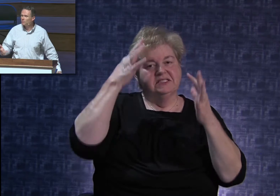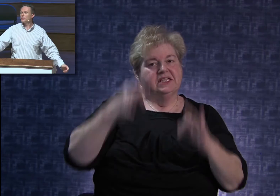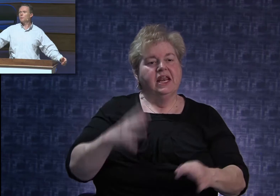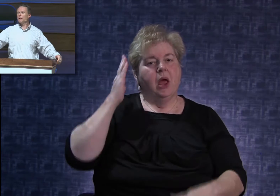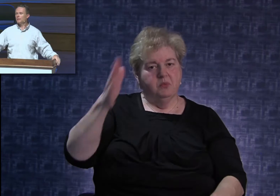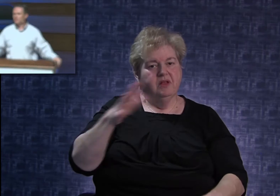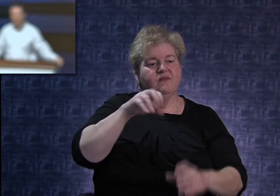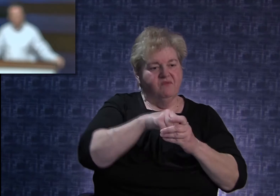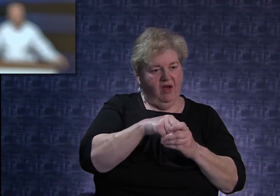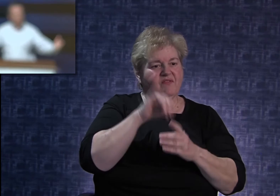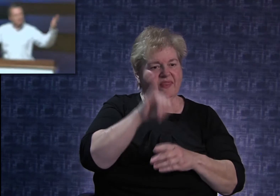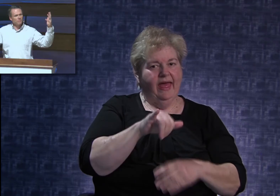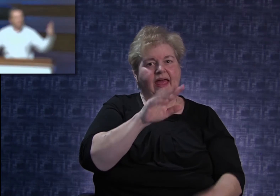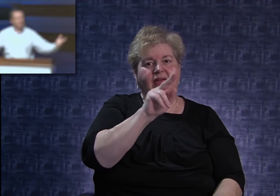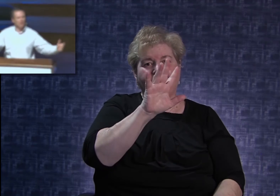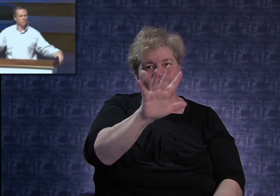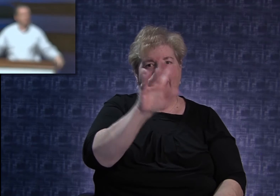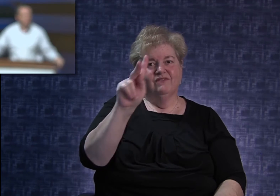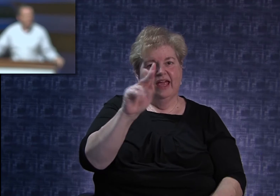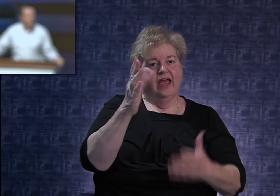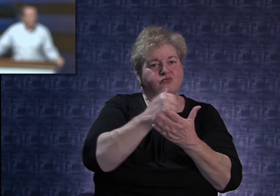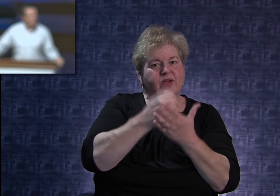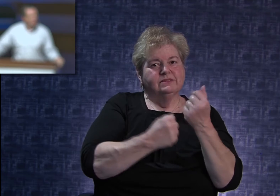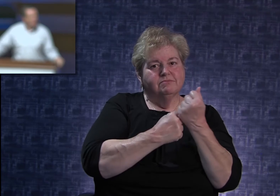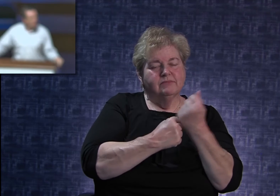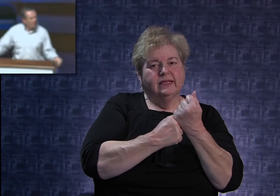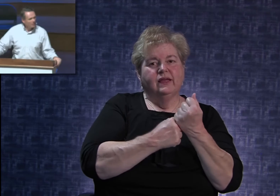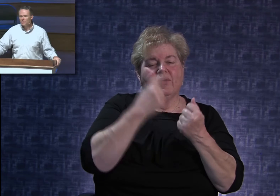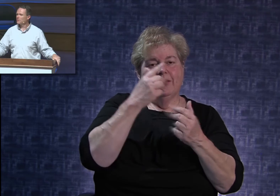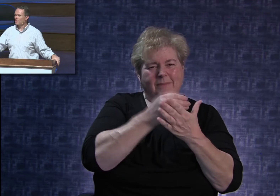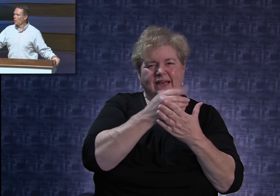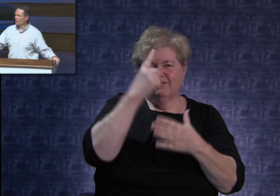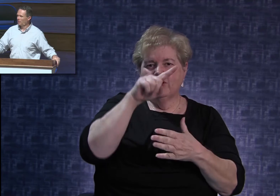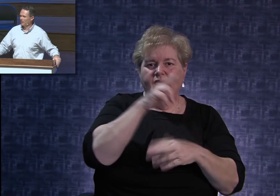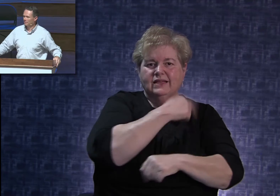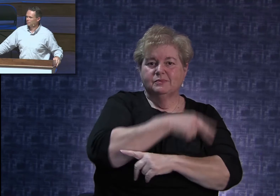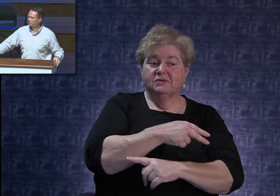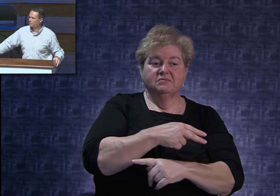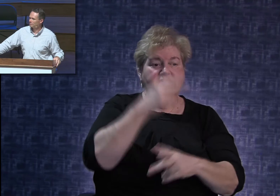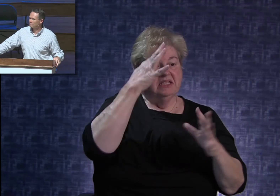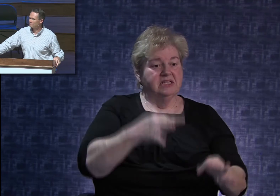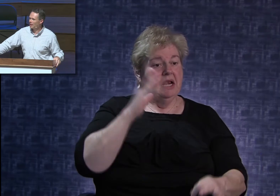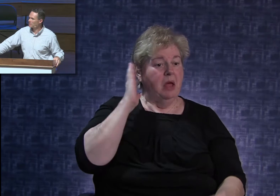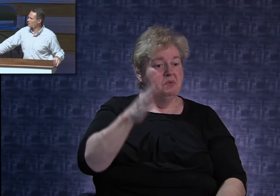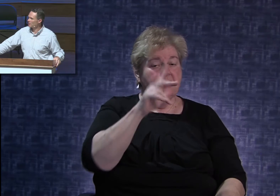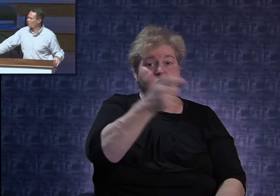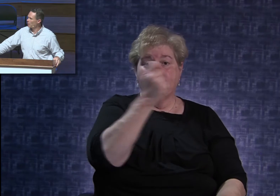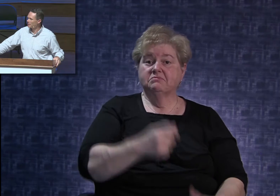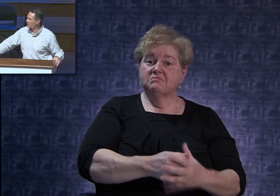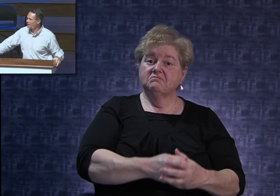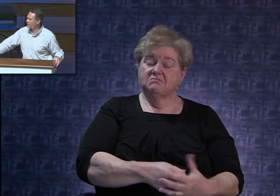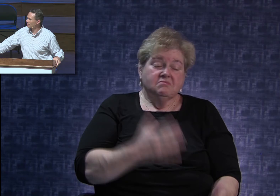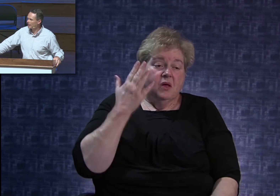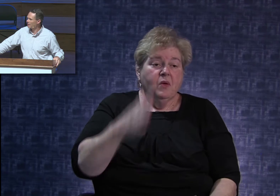going to participate in this 5K, raise some money for the hospital. And you know what? I was just going to go win the thing. I was just going to go